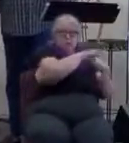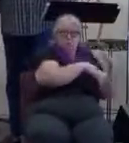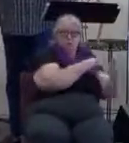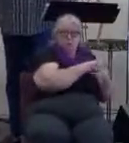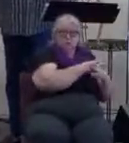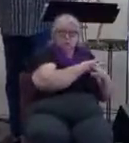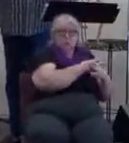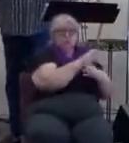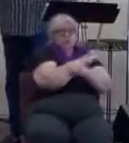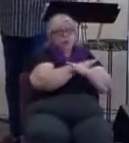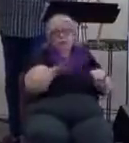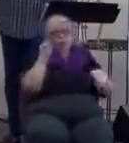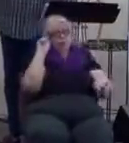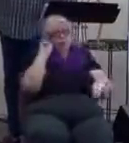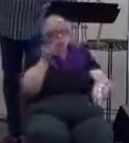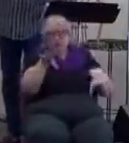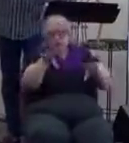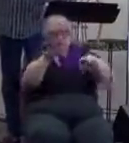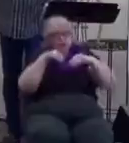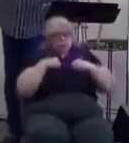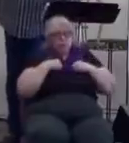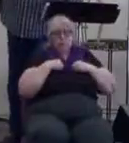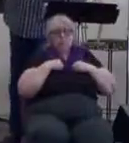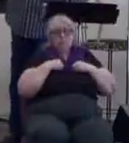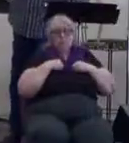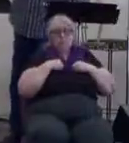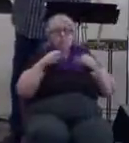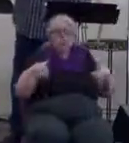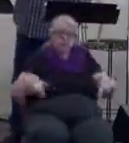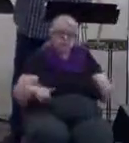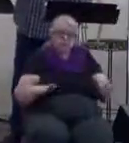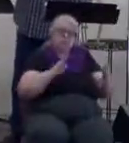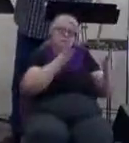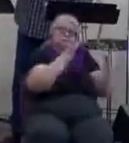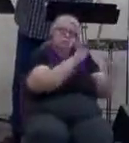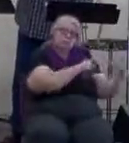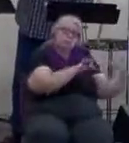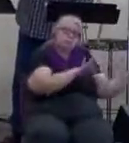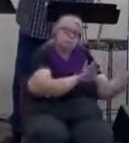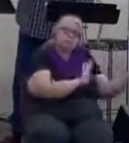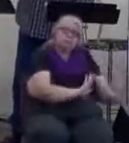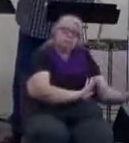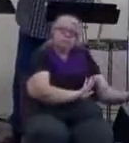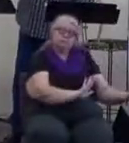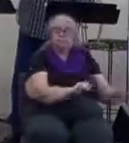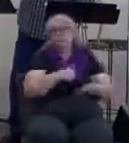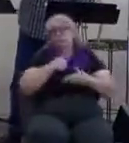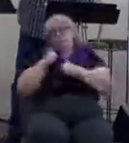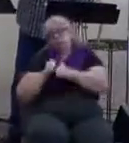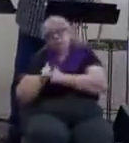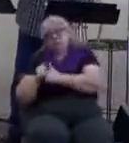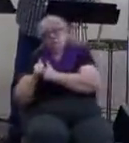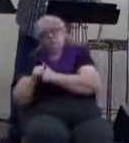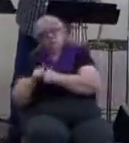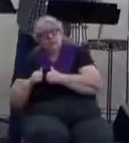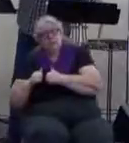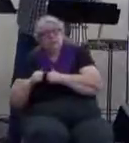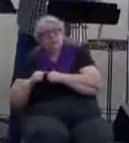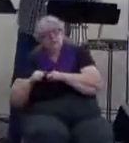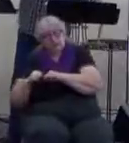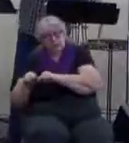You can let it roll off and go on and be about the Father's business. We have no one to please but